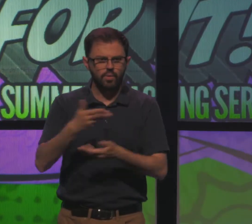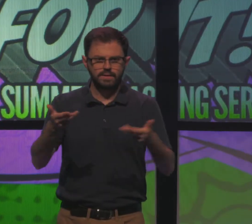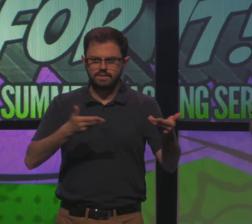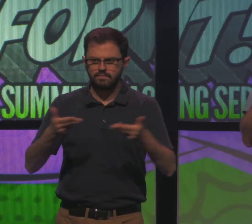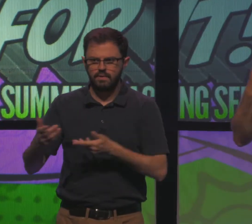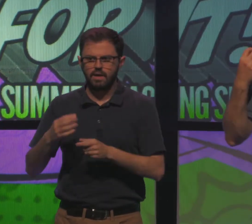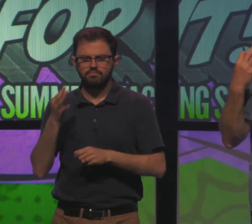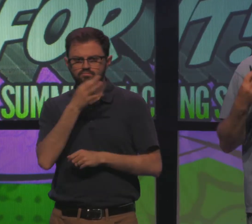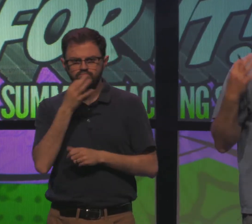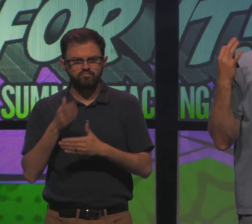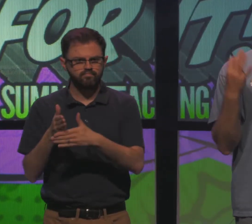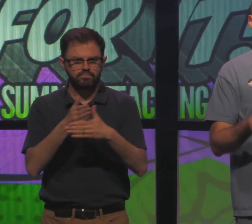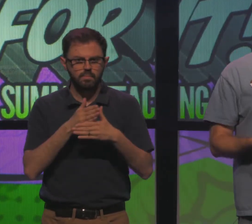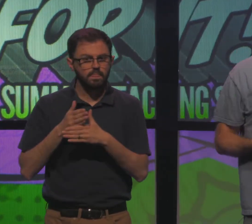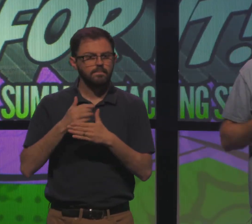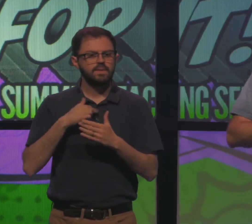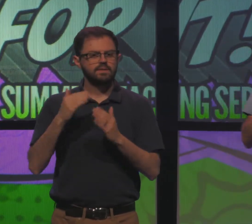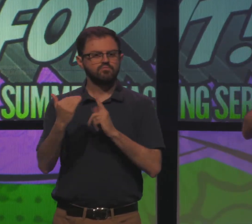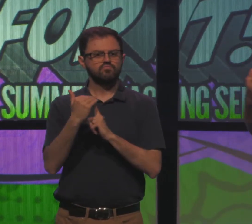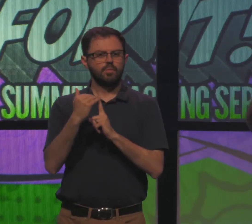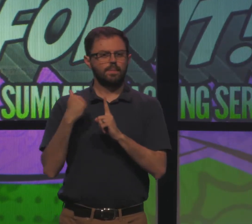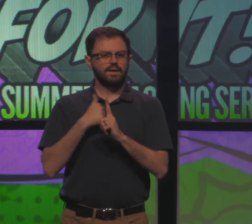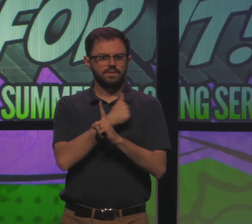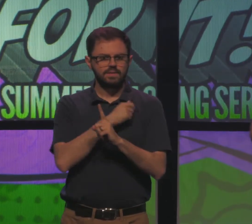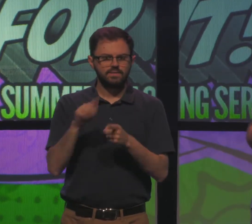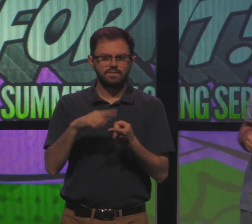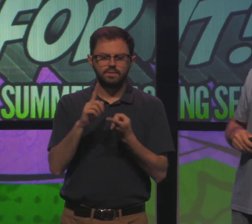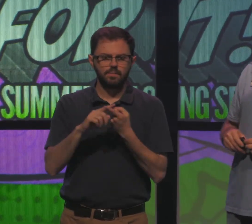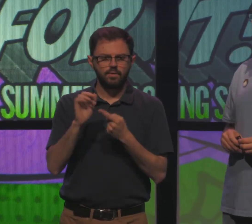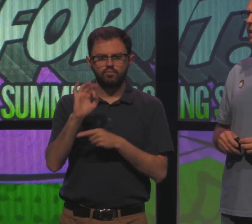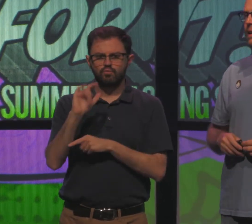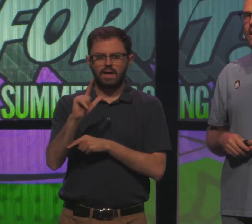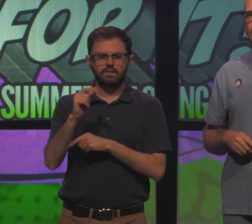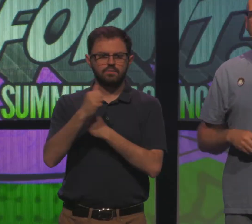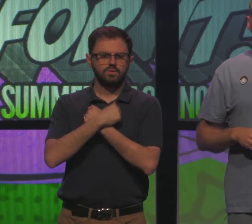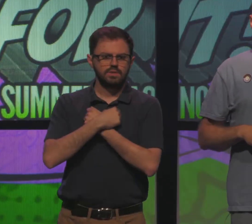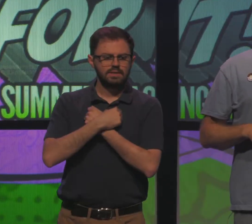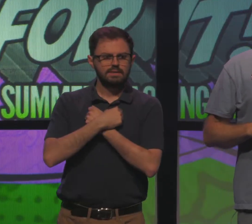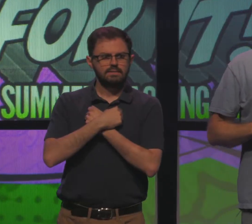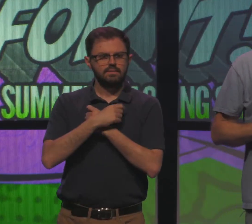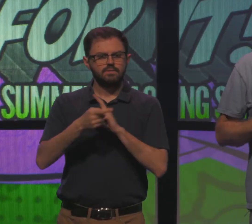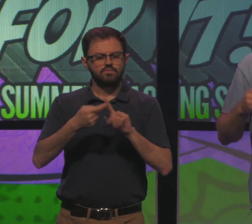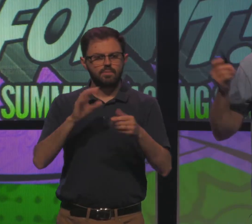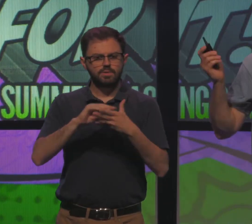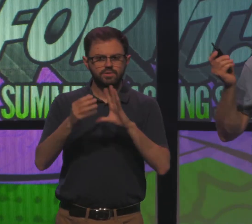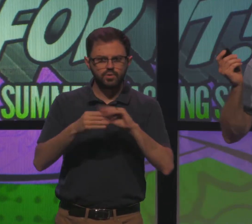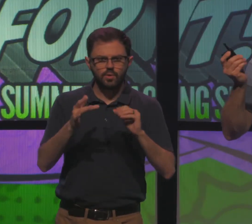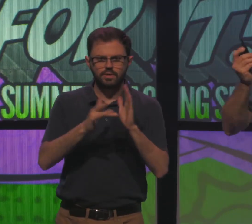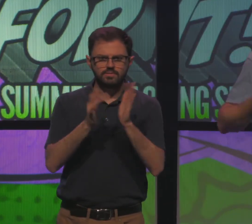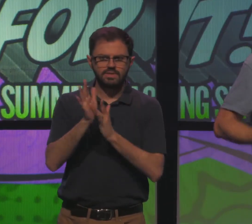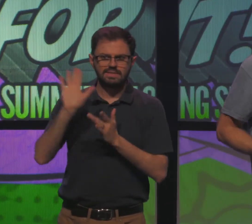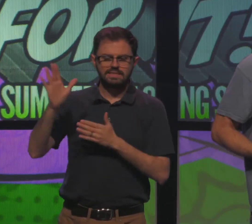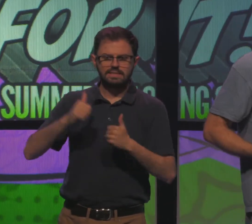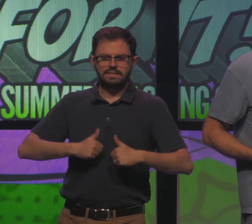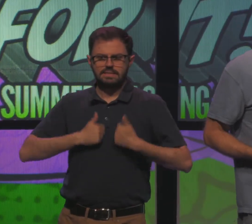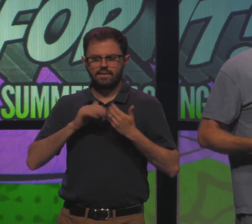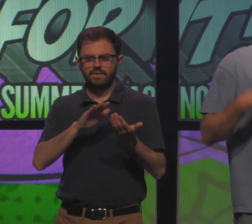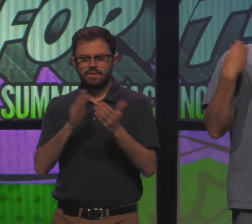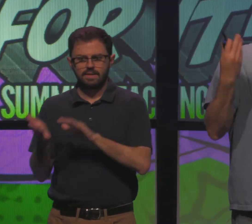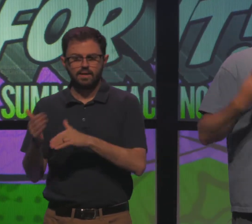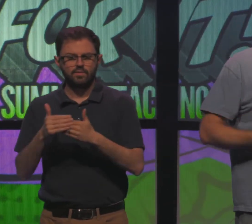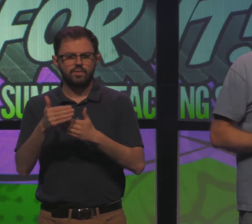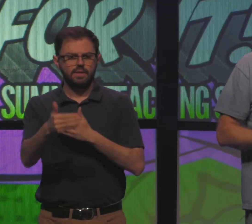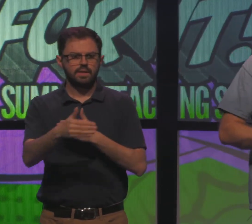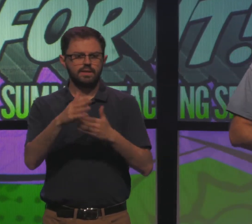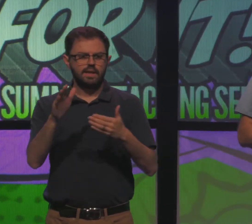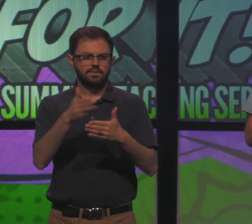radical love that is found in the story of the life, death, and resurrection of Jesus. I love this song that they're going to sing for us today. Hopefully